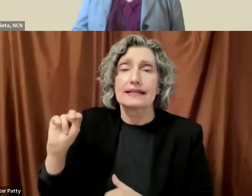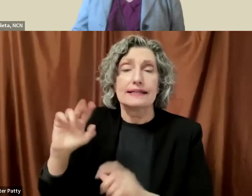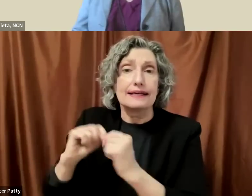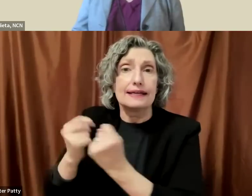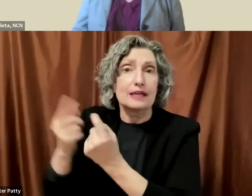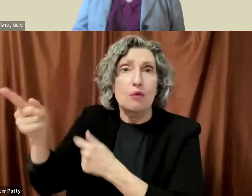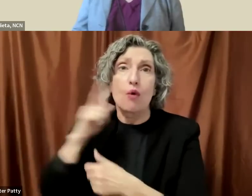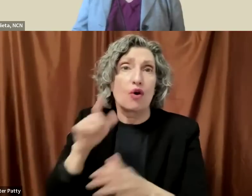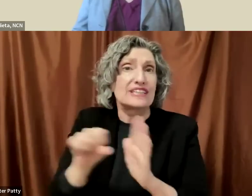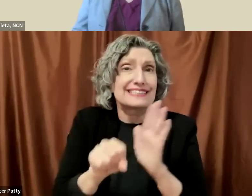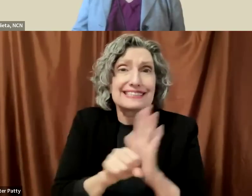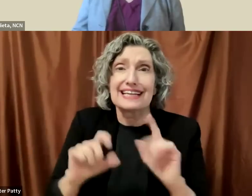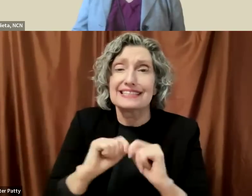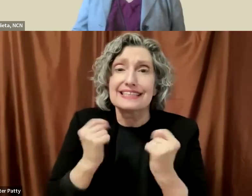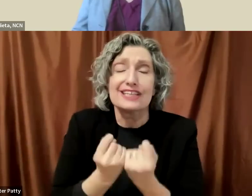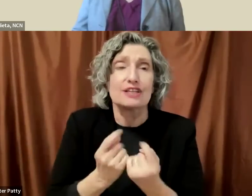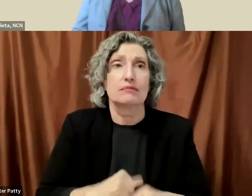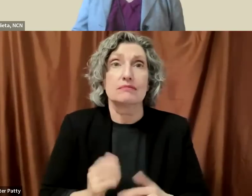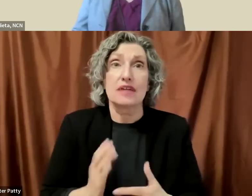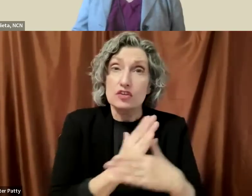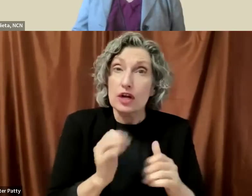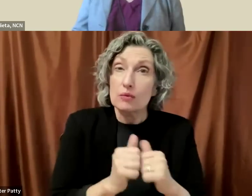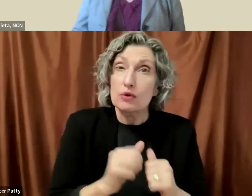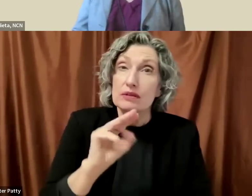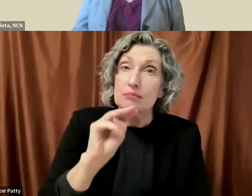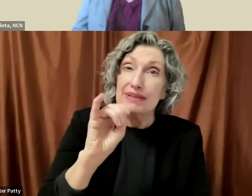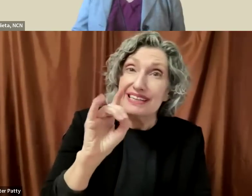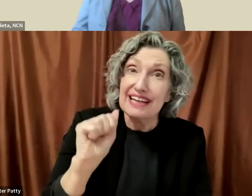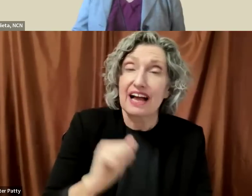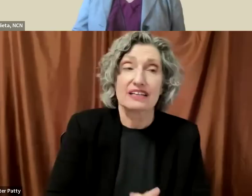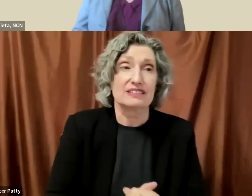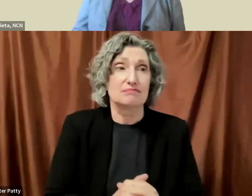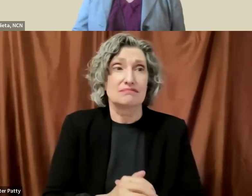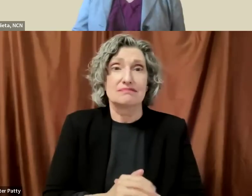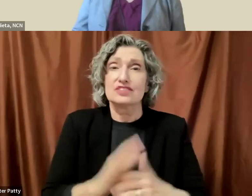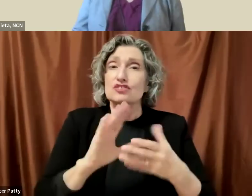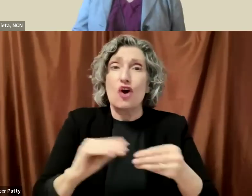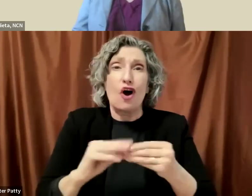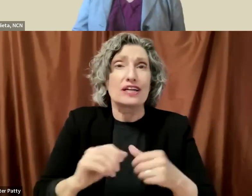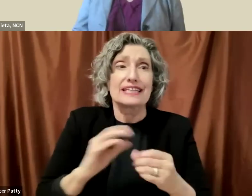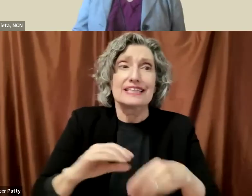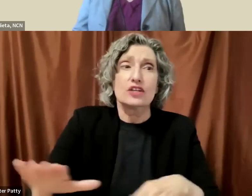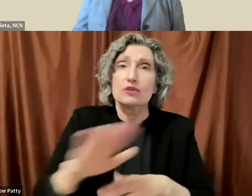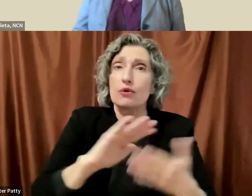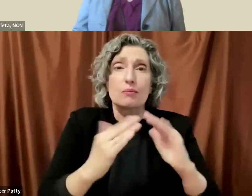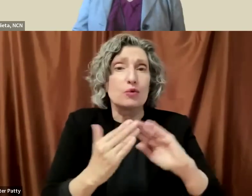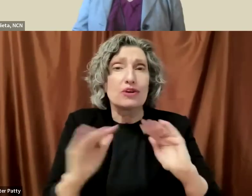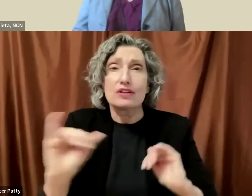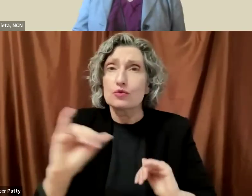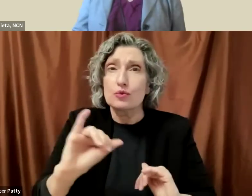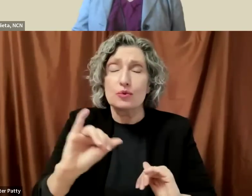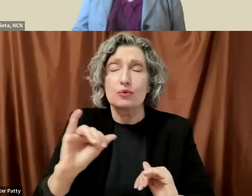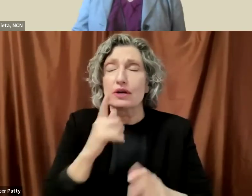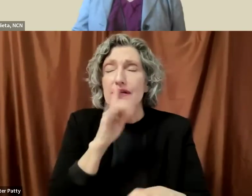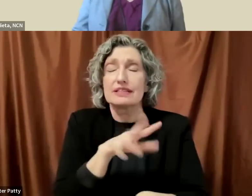that story with the media, sharing that story in your communities is so powerful, because sometimes